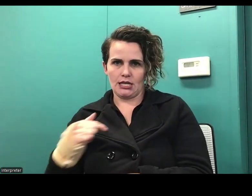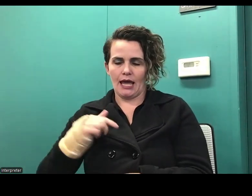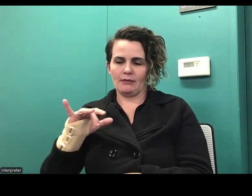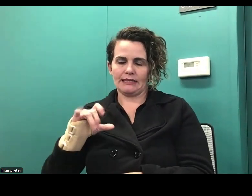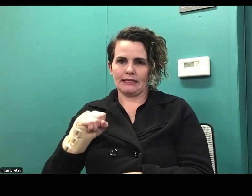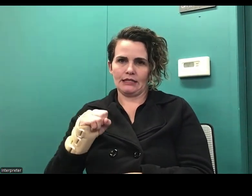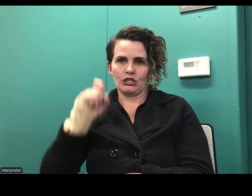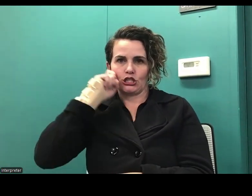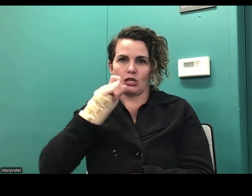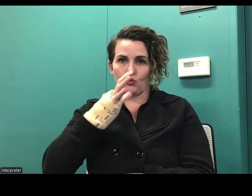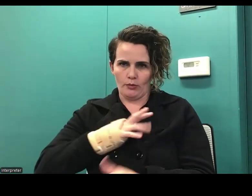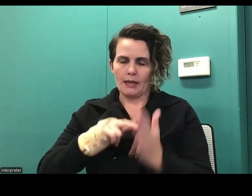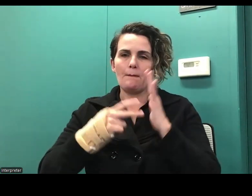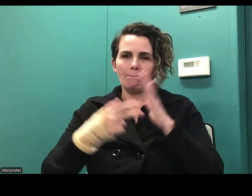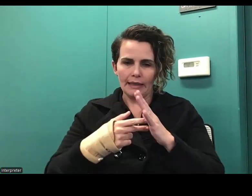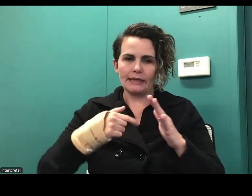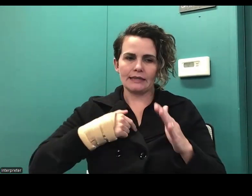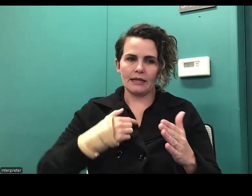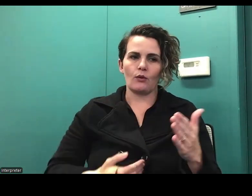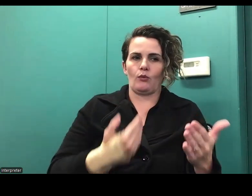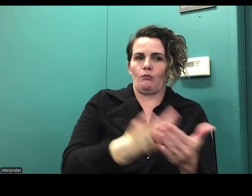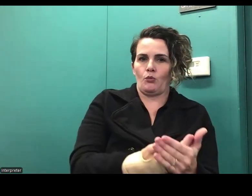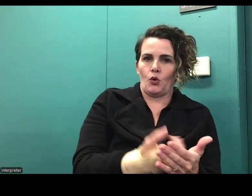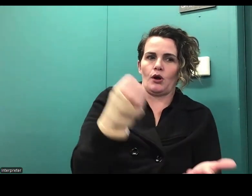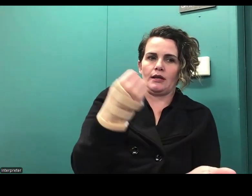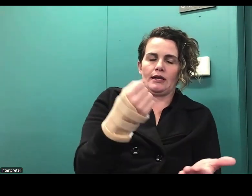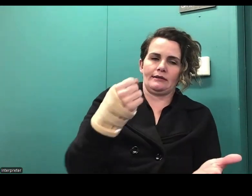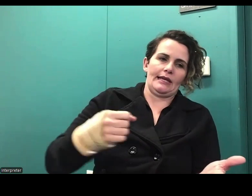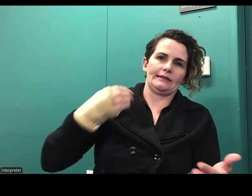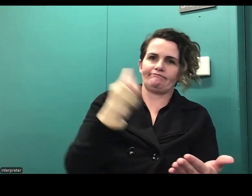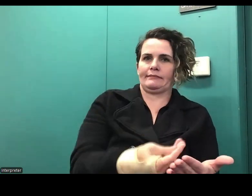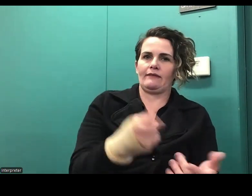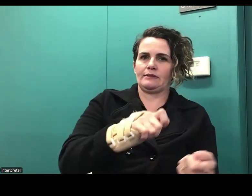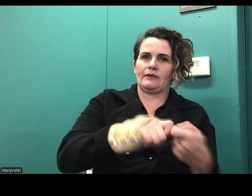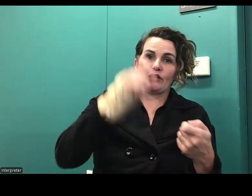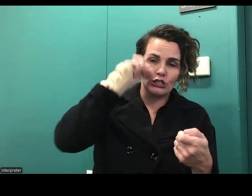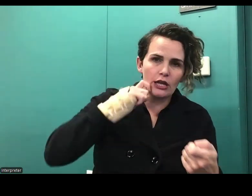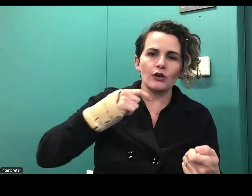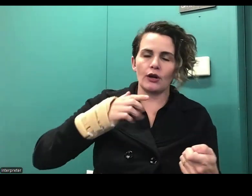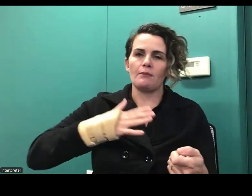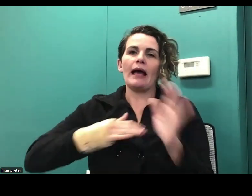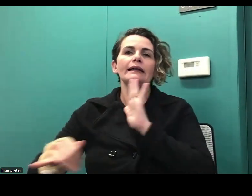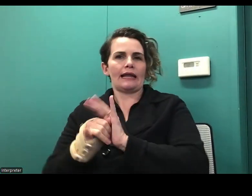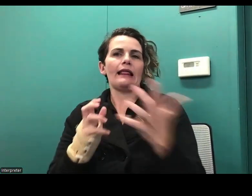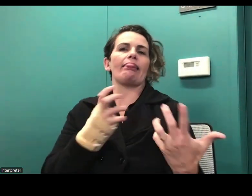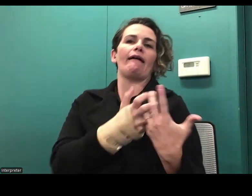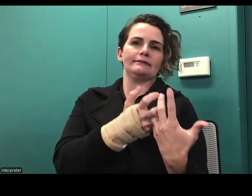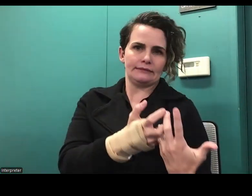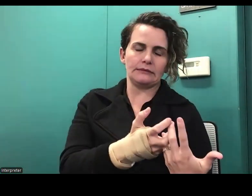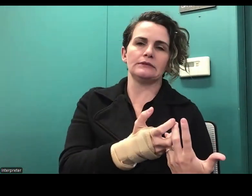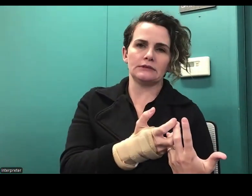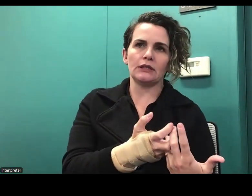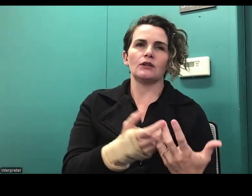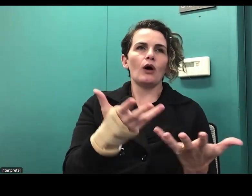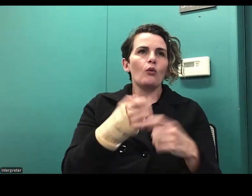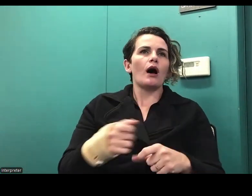woman, which means my gender identity aligns with my sex assigned at birth, but I'm trying to get people to understand that they is a general